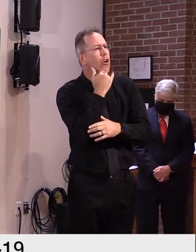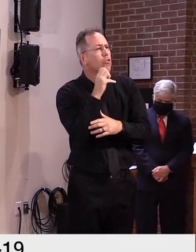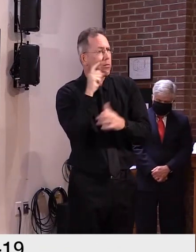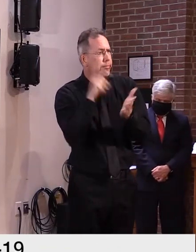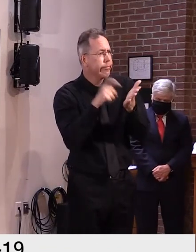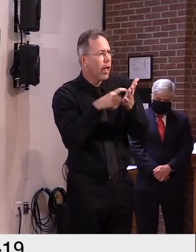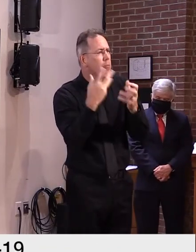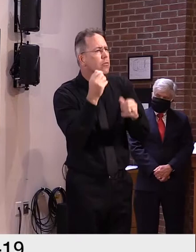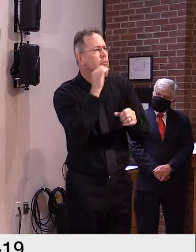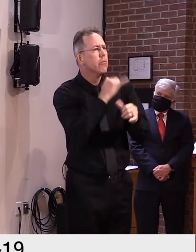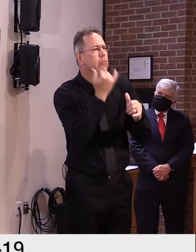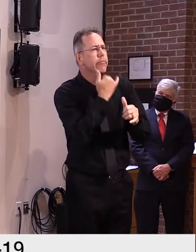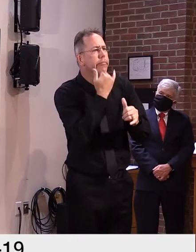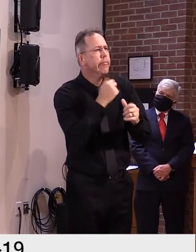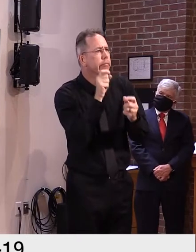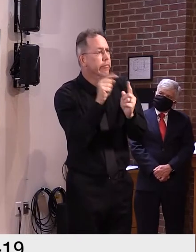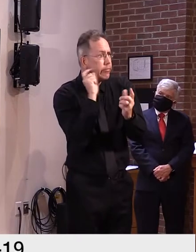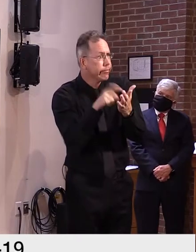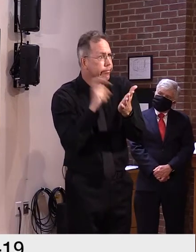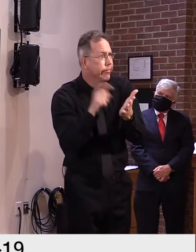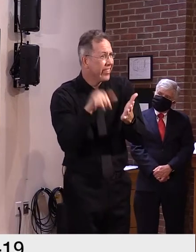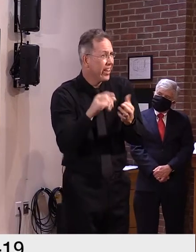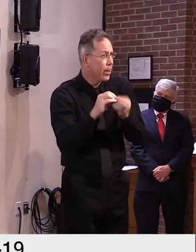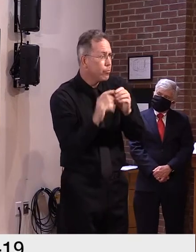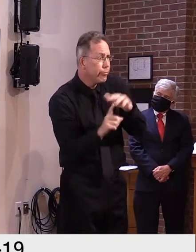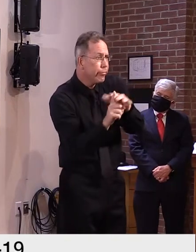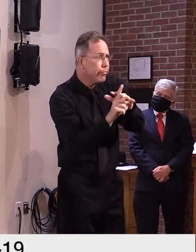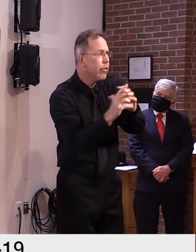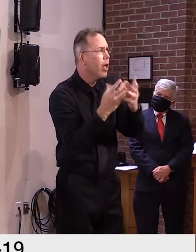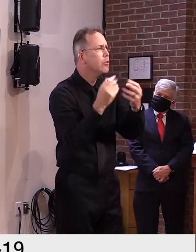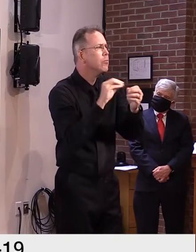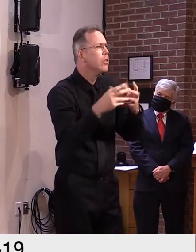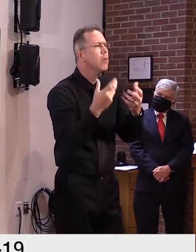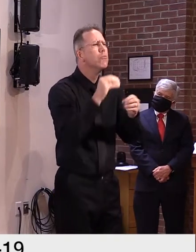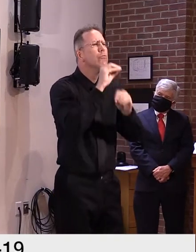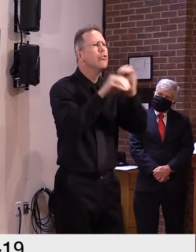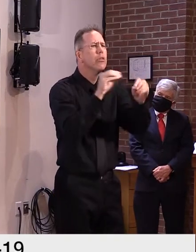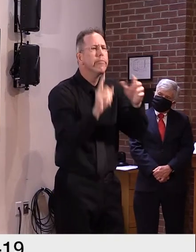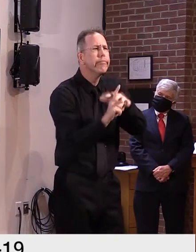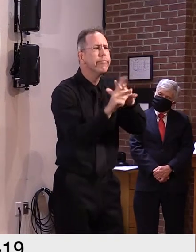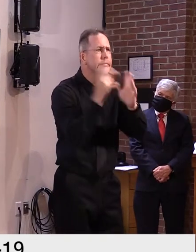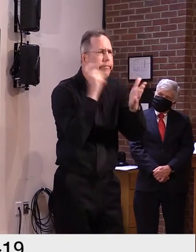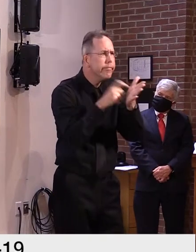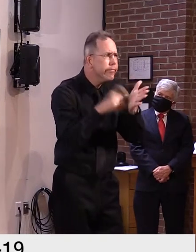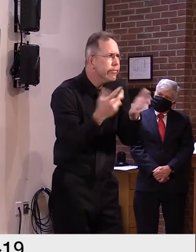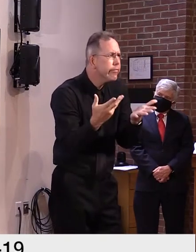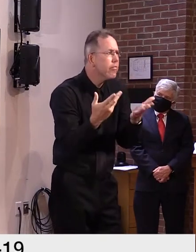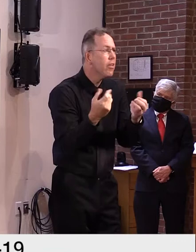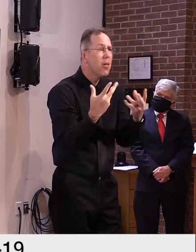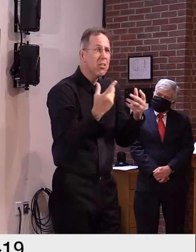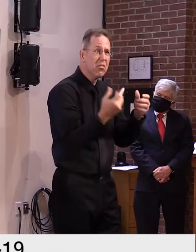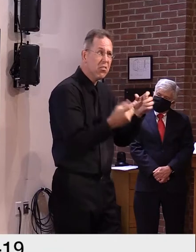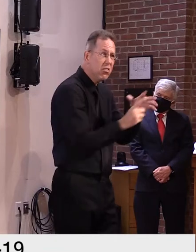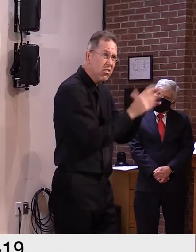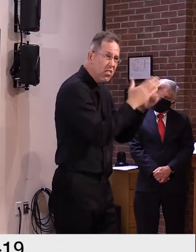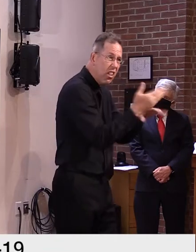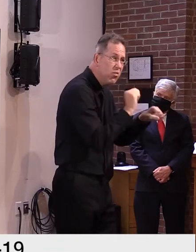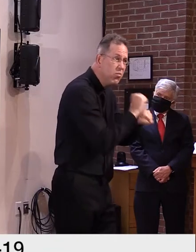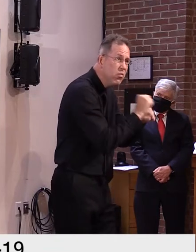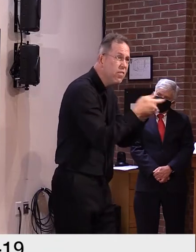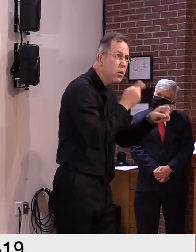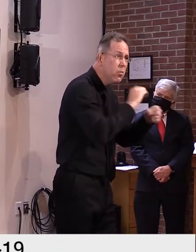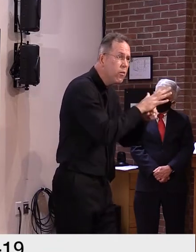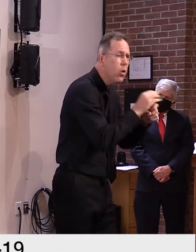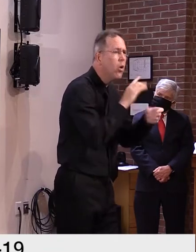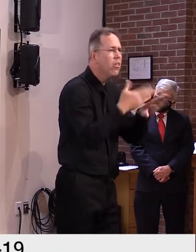to higher or inaccurate numbers of the COVID deaths? Perhaps nationwide.